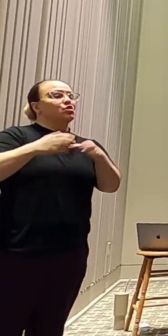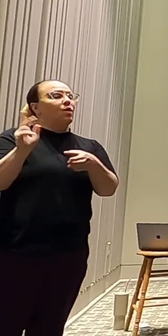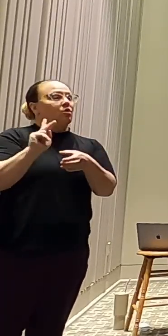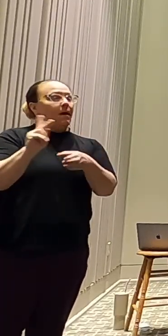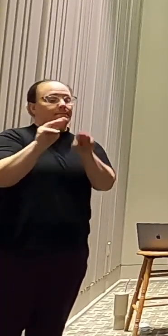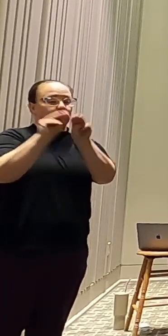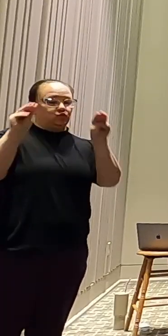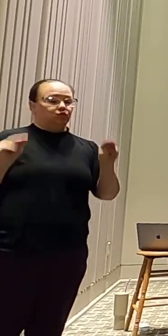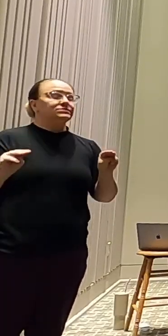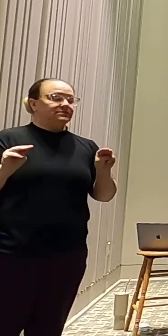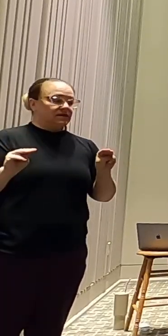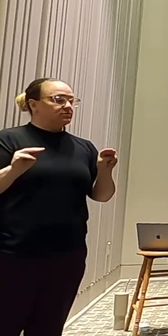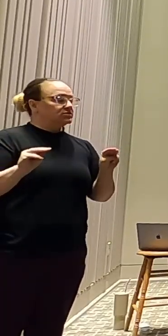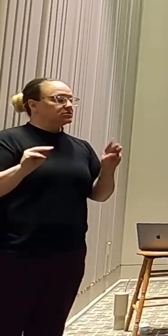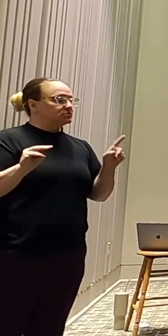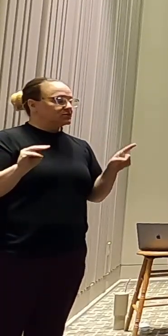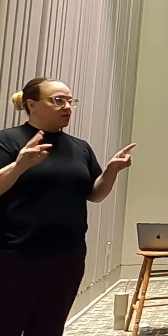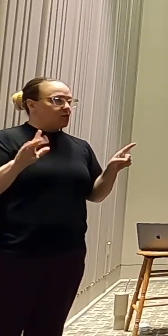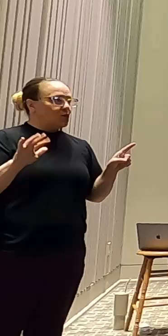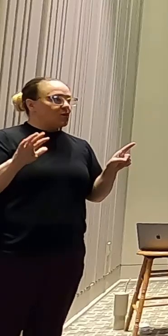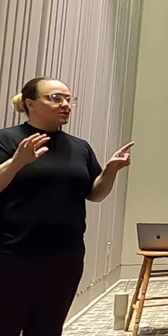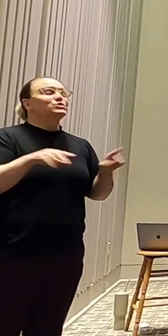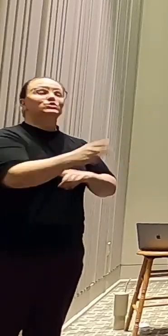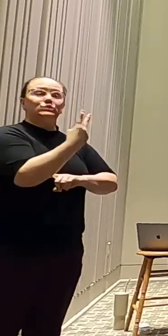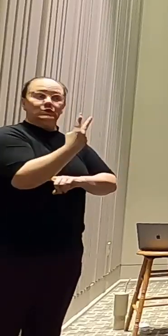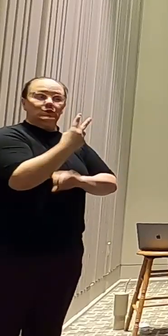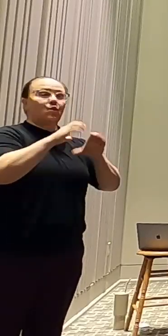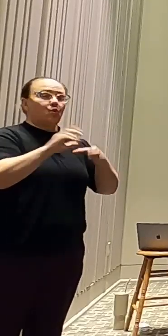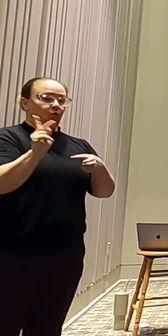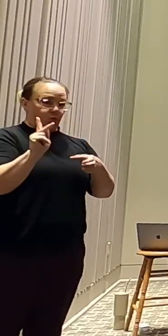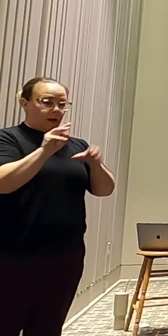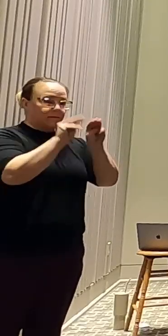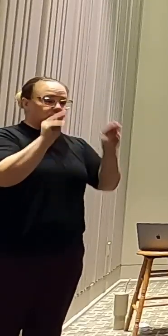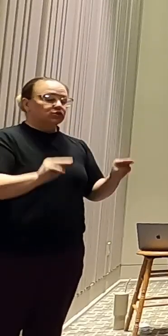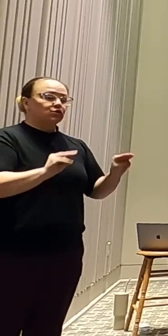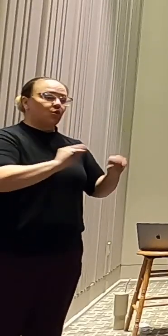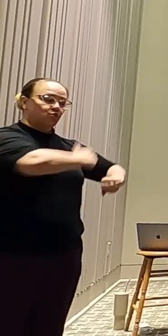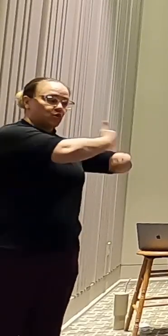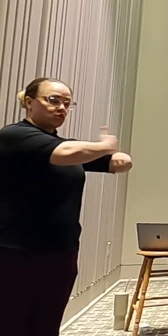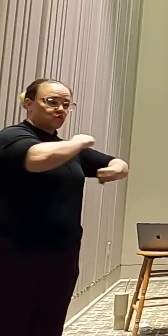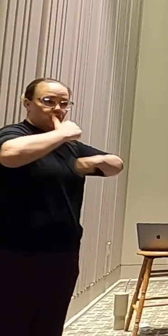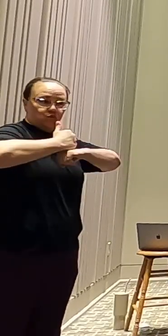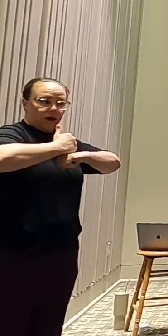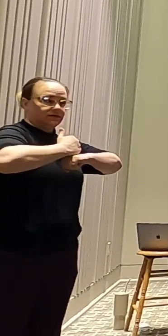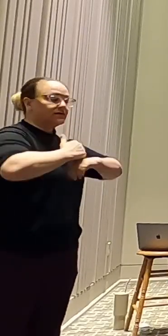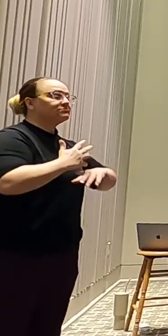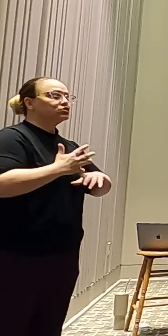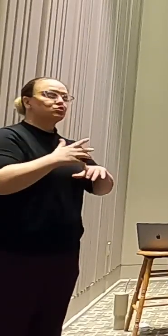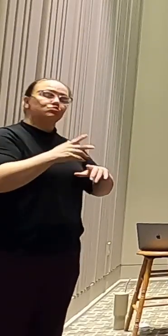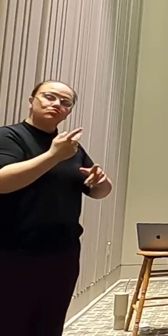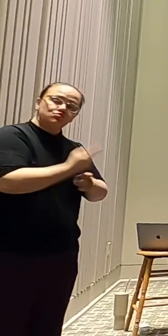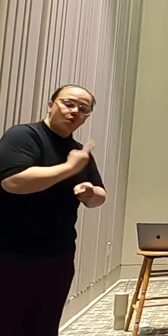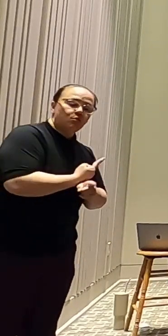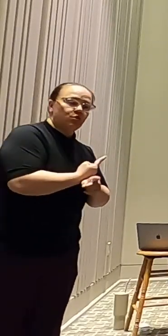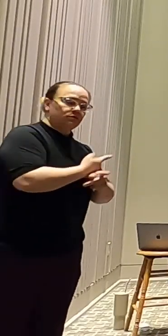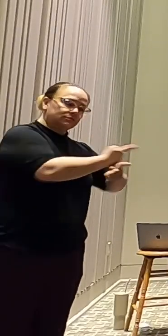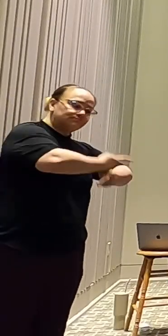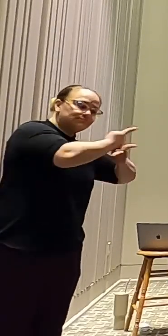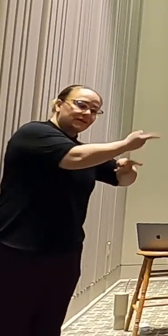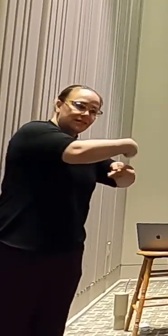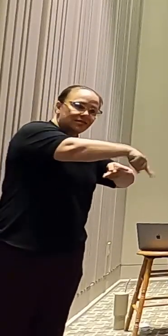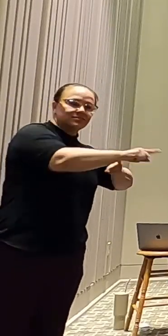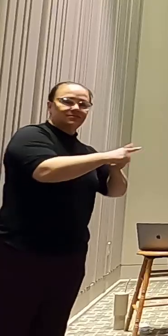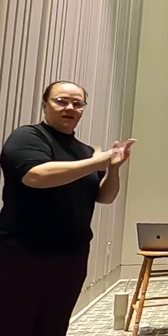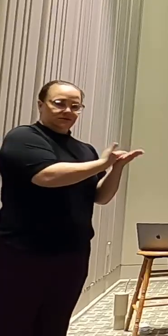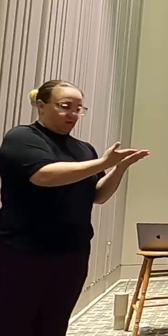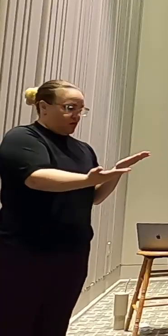Kwakwaka'wakw museums two Kwakwaka'wakw museums were constructed to properly house these artifacts, and families